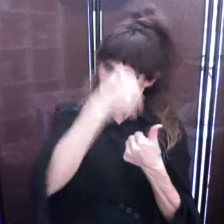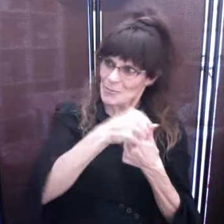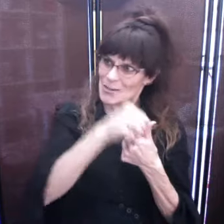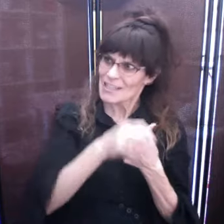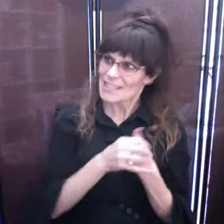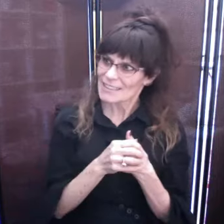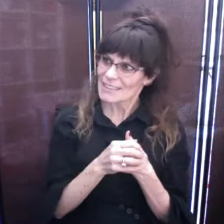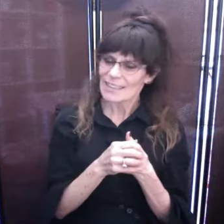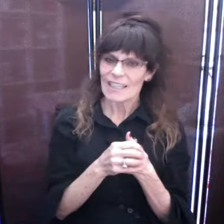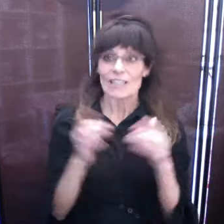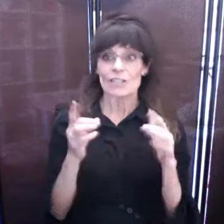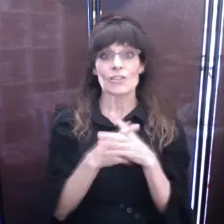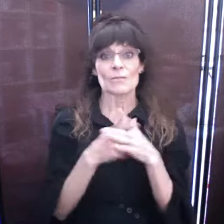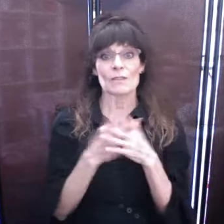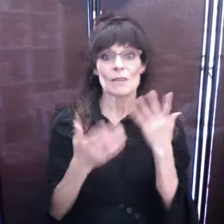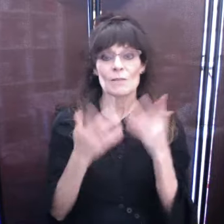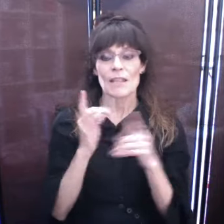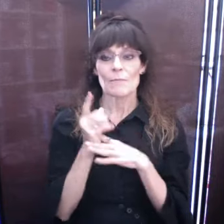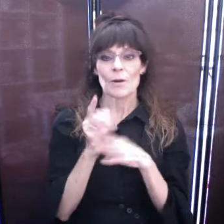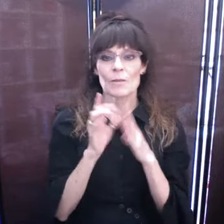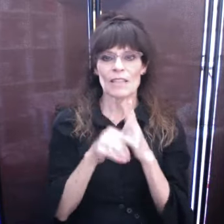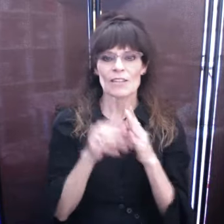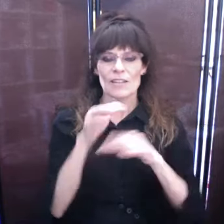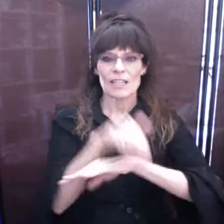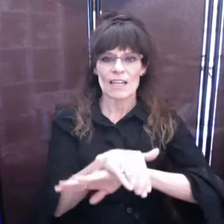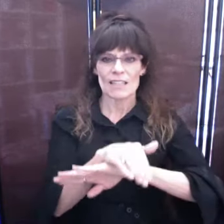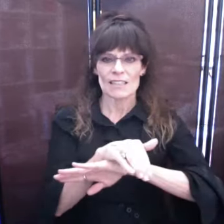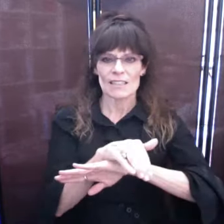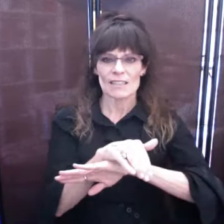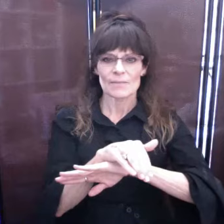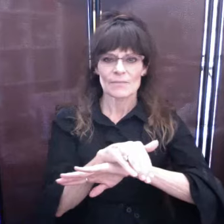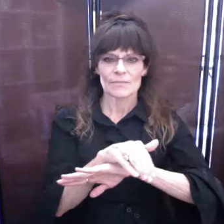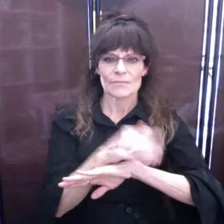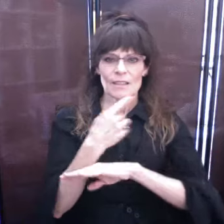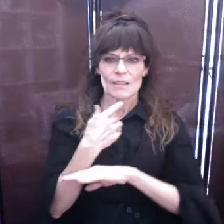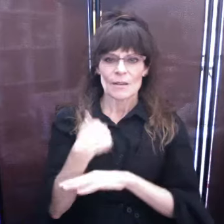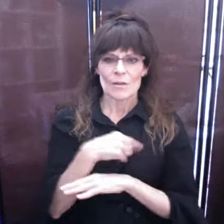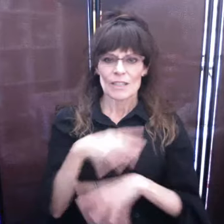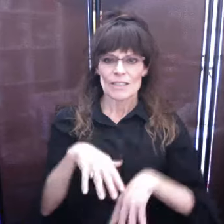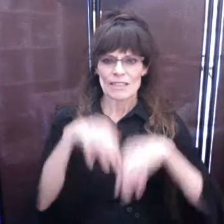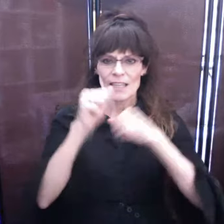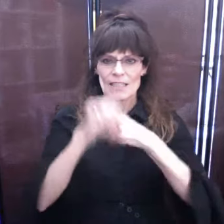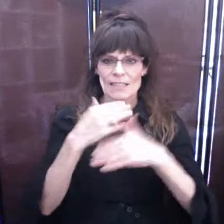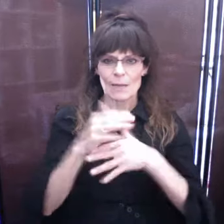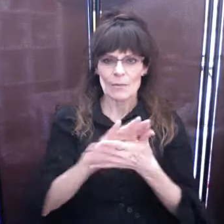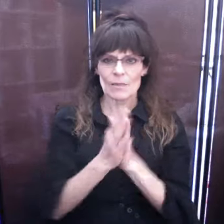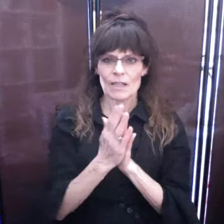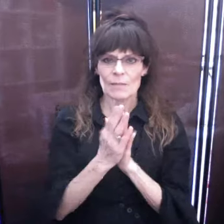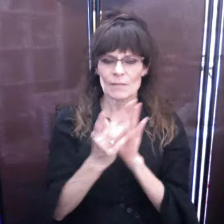occurred to me, maybe that moment, maybe later that night, when we take the steps, we become the pencil. We become